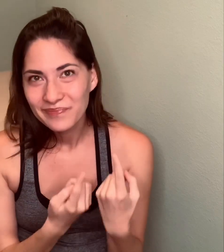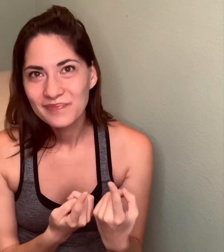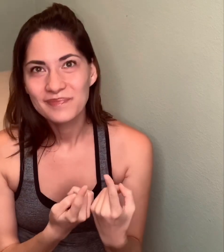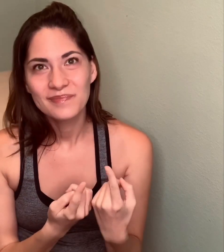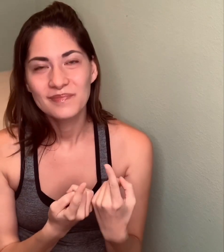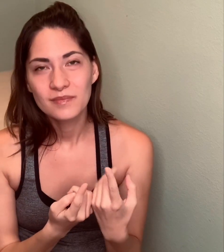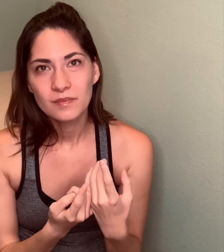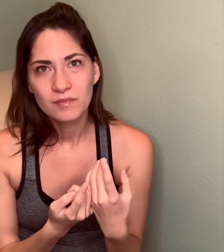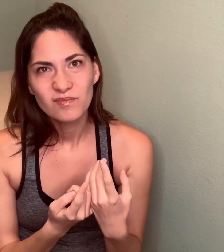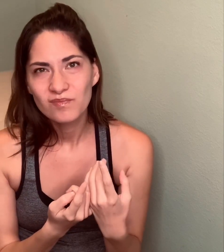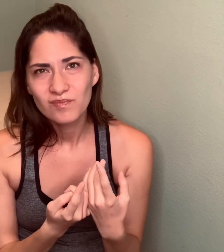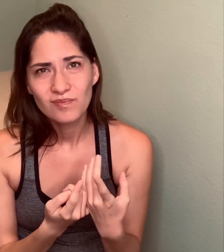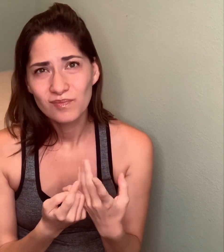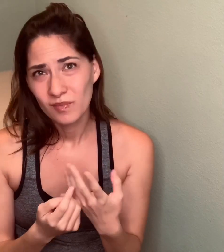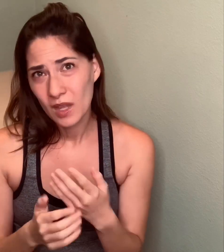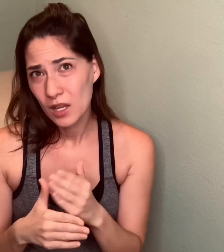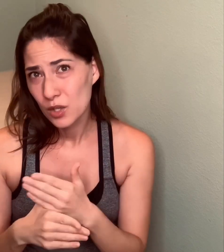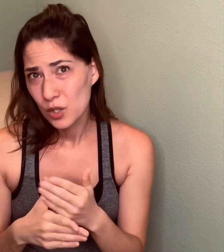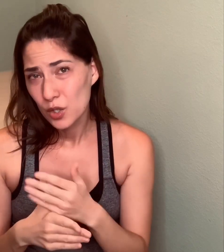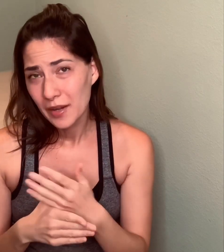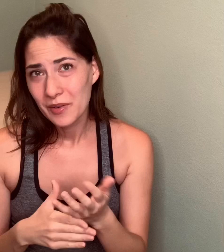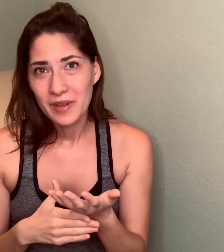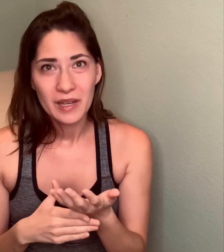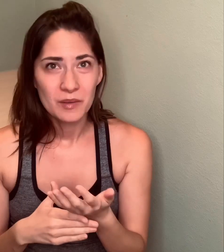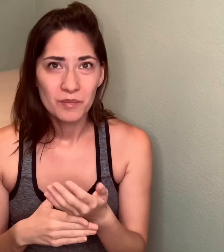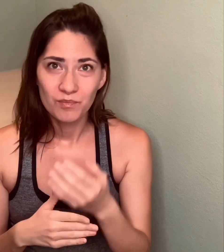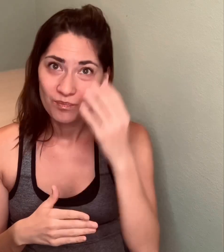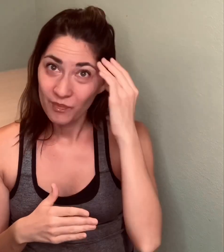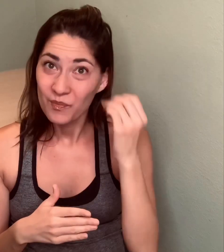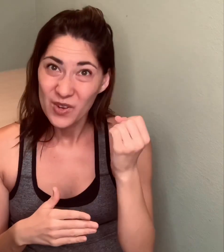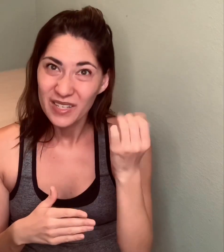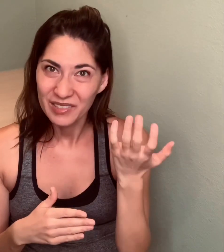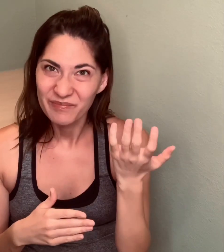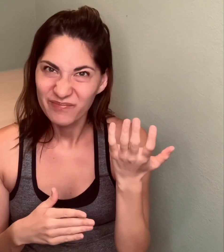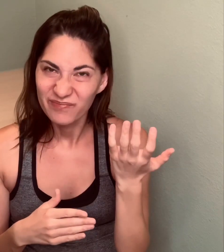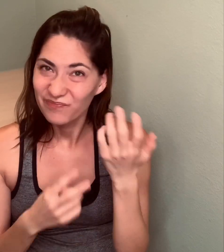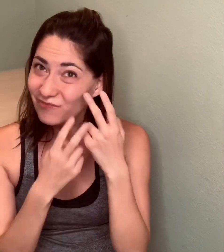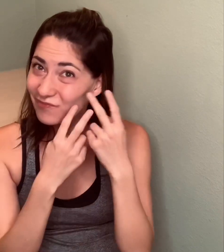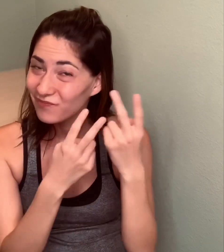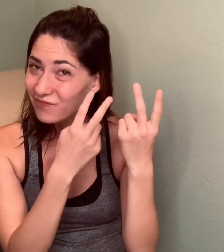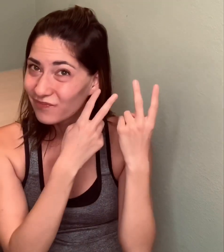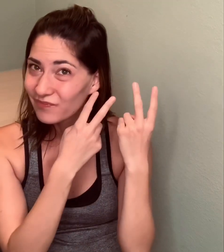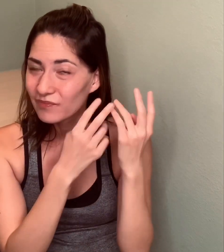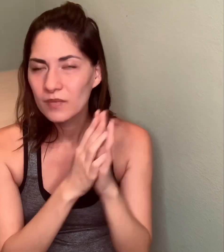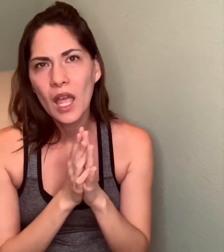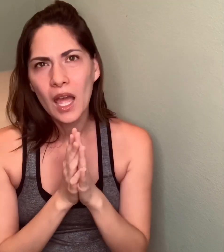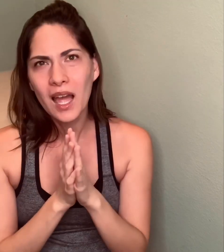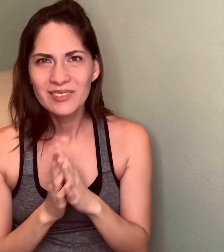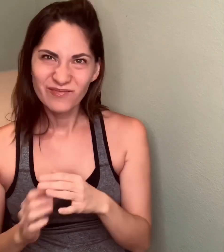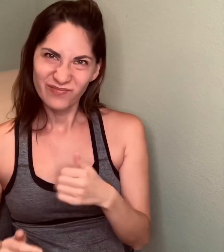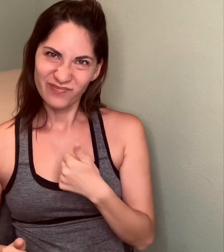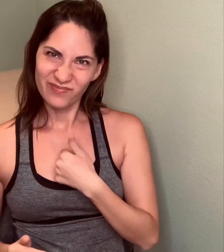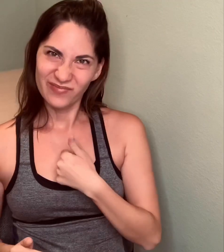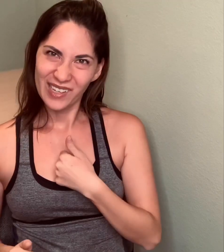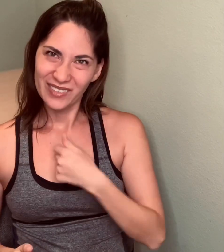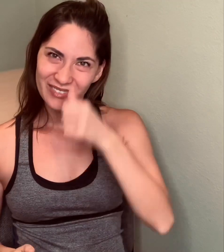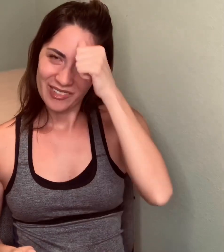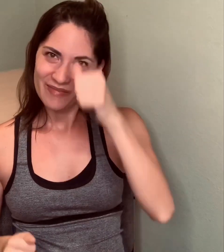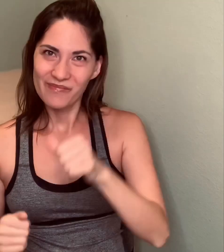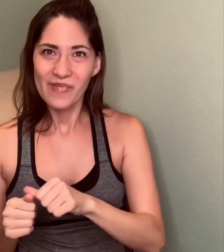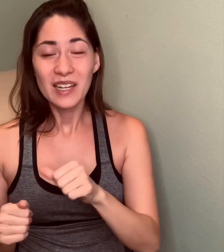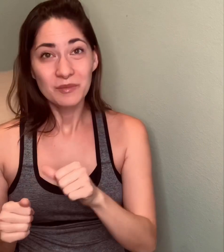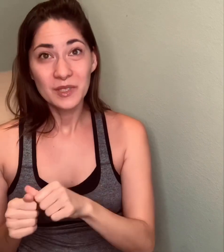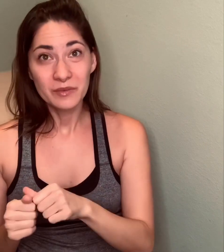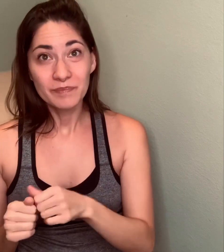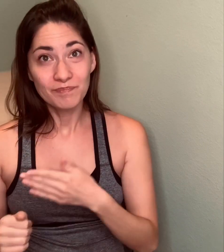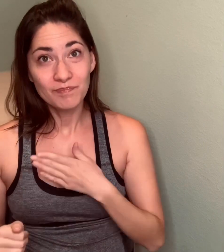in-laws adopted, because they made a little album for our adopted siblings.